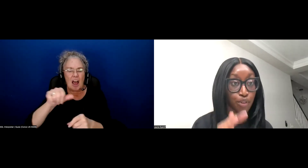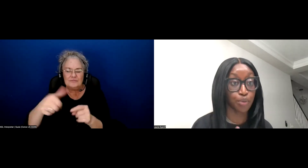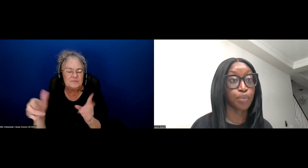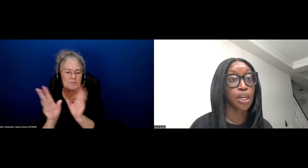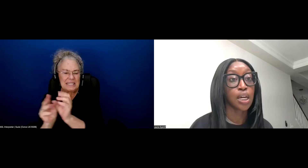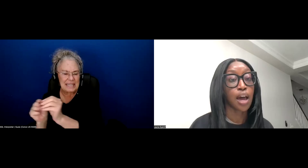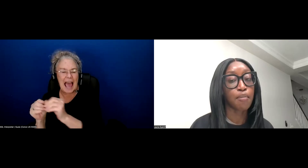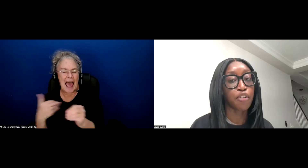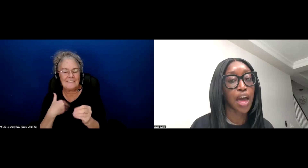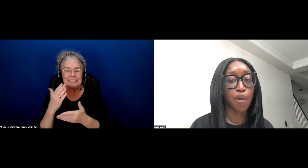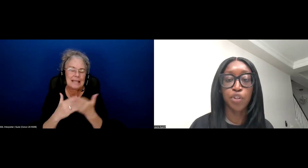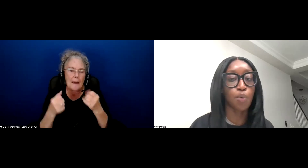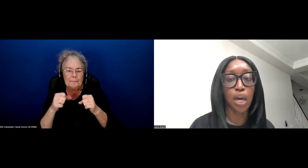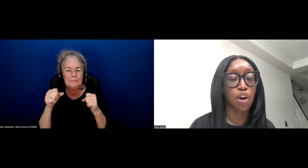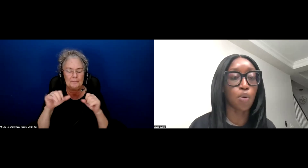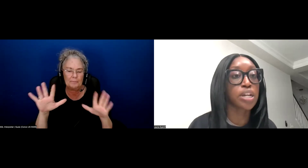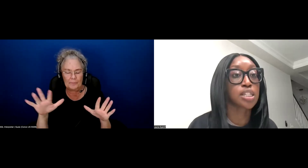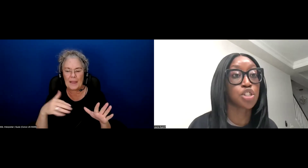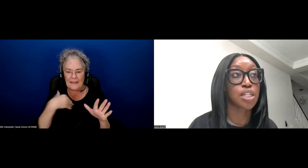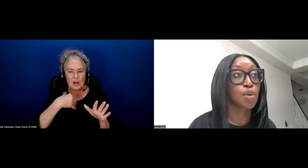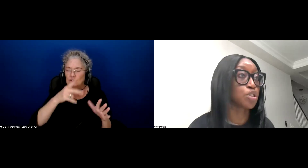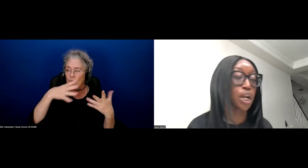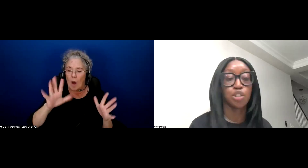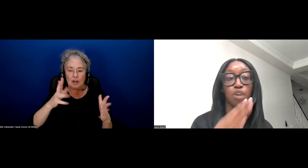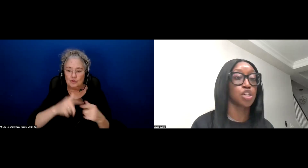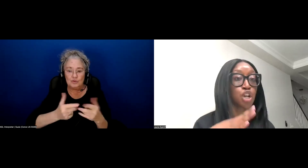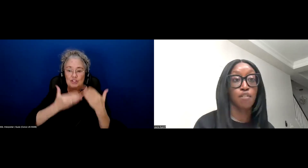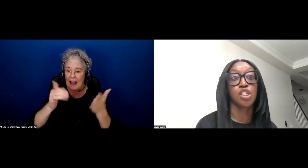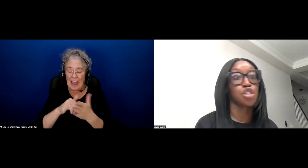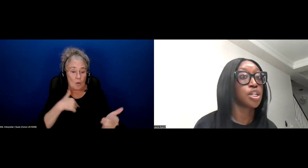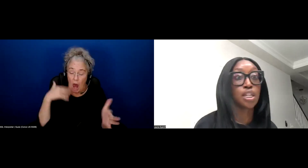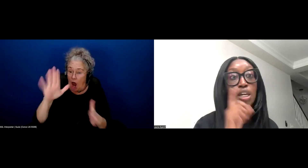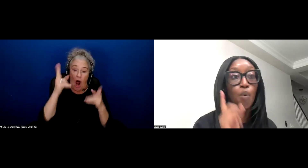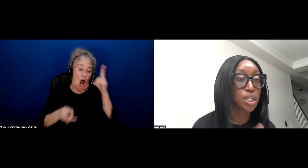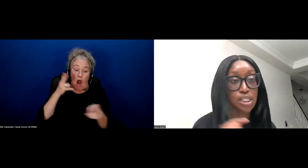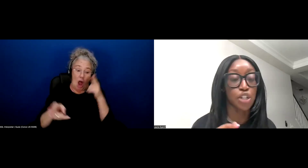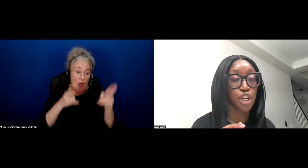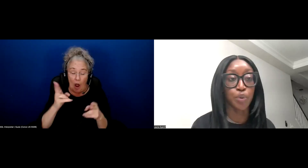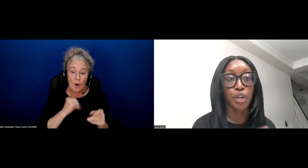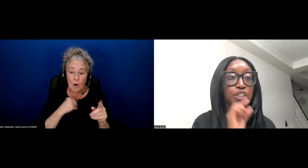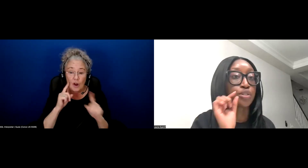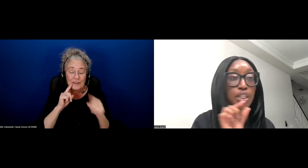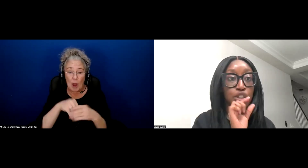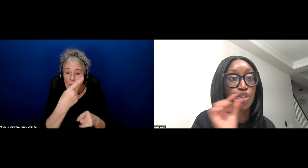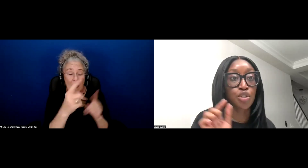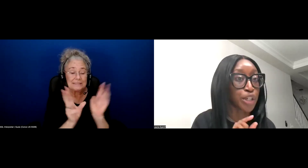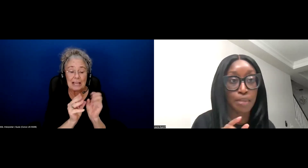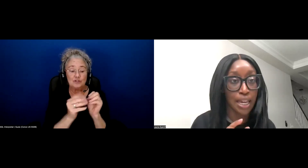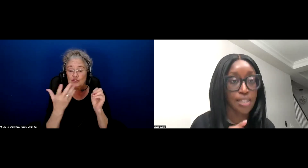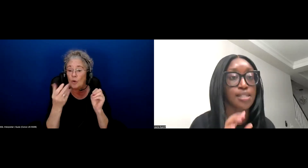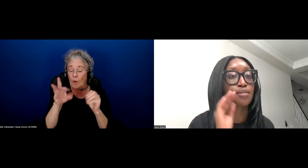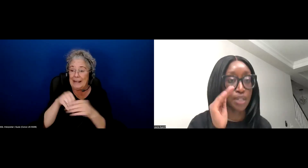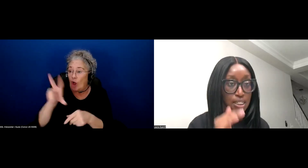have some room for that. We don't want at all want to suggest that we're trying to rush conversation in one session or in